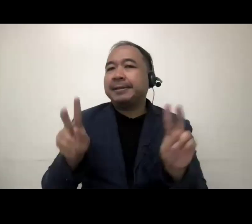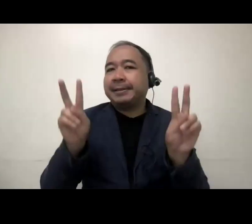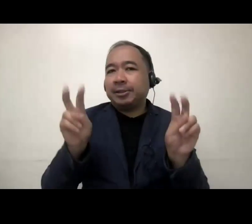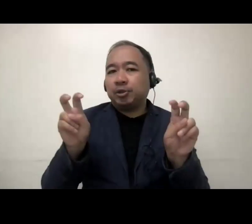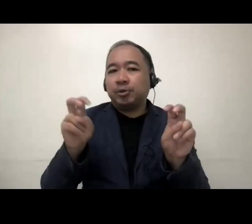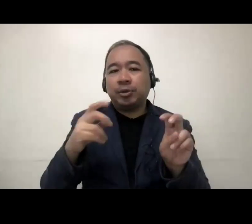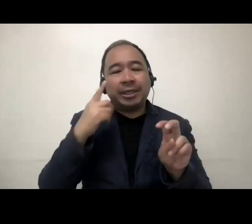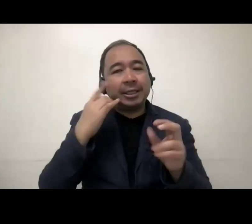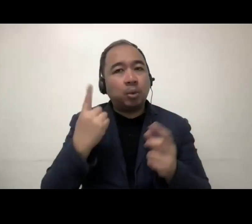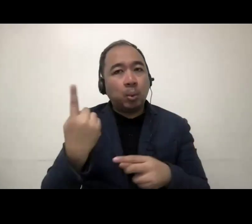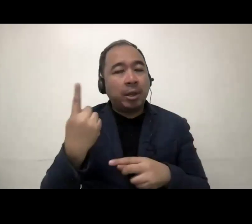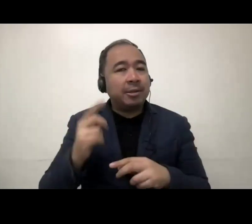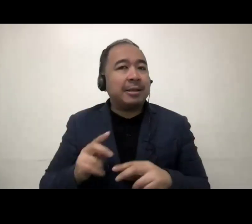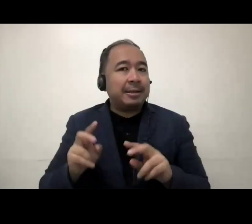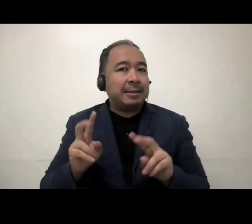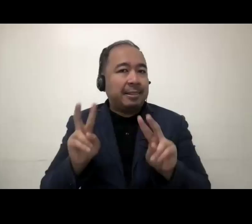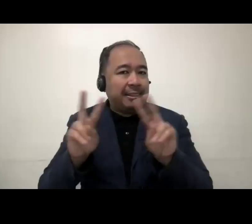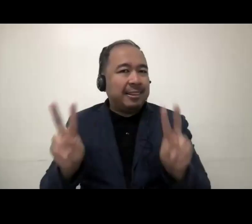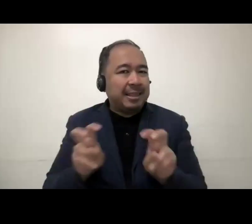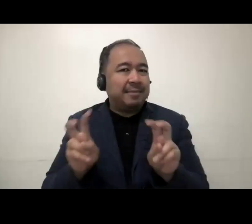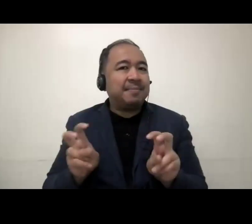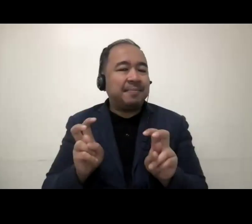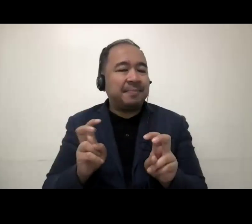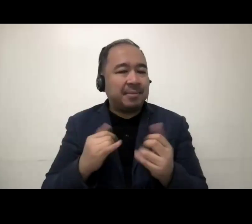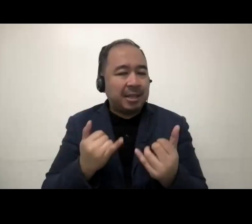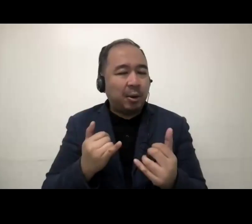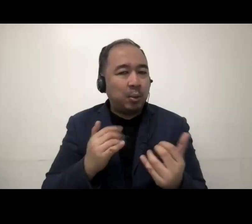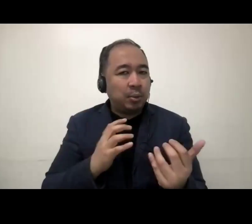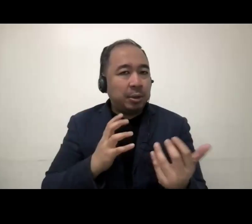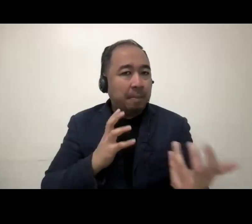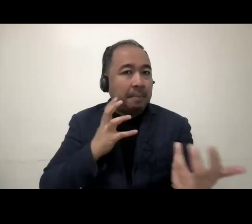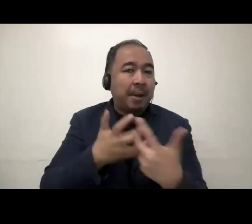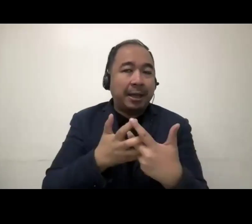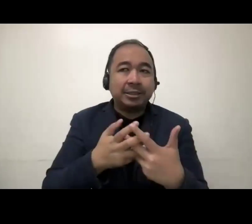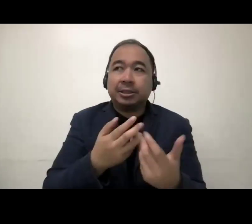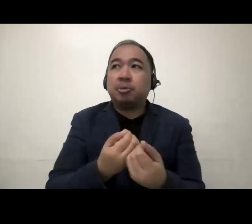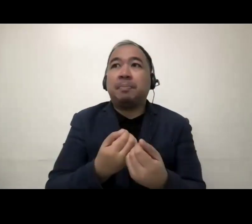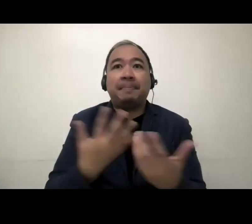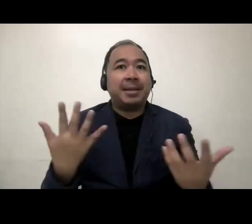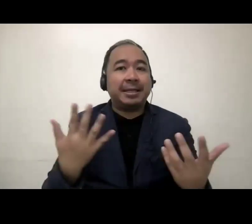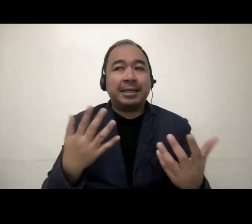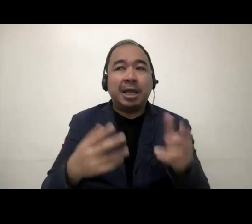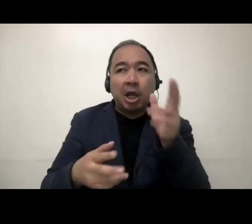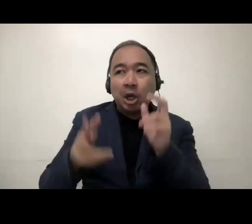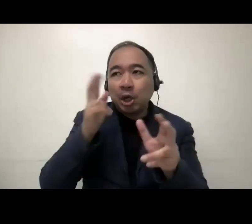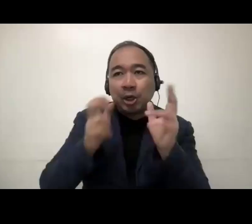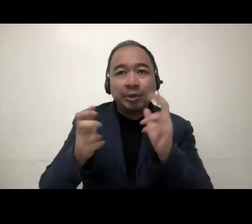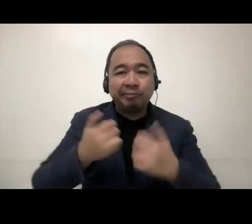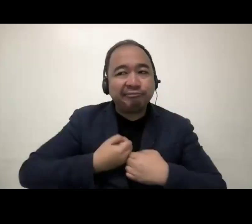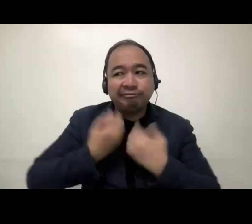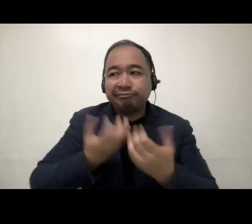some of the themes that we are hearing. And I would say that a number of the themes I heard just